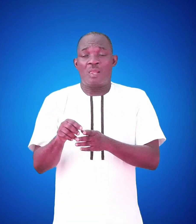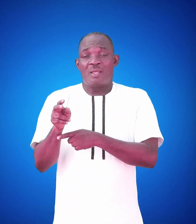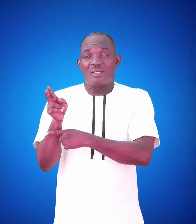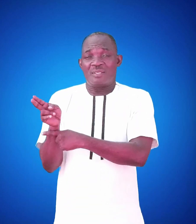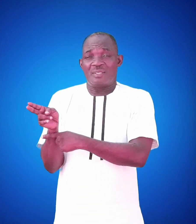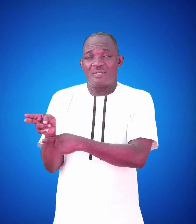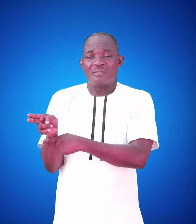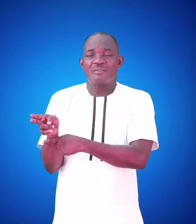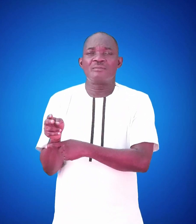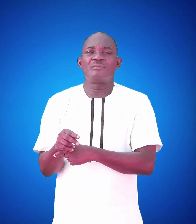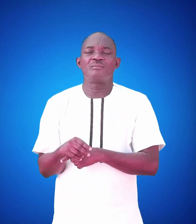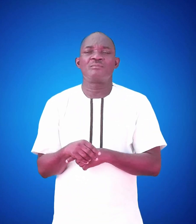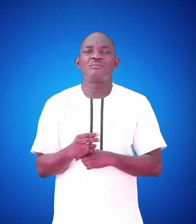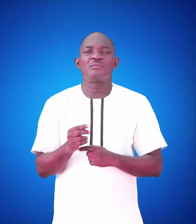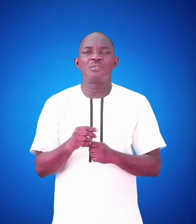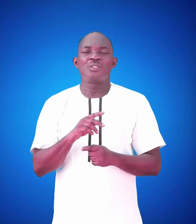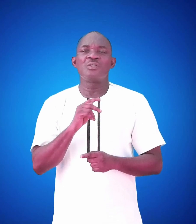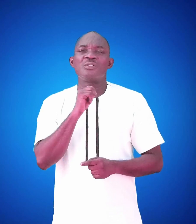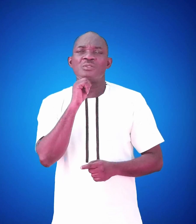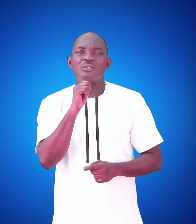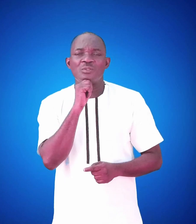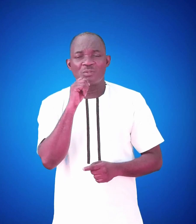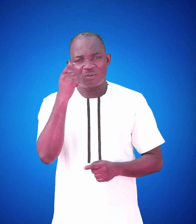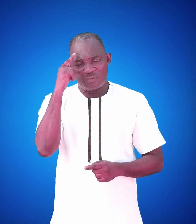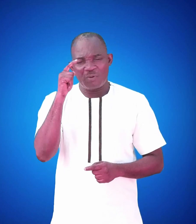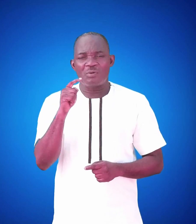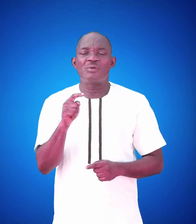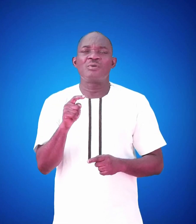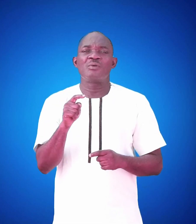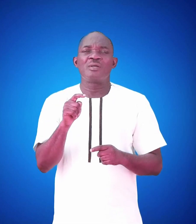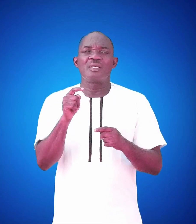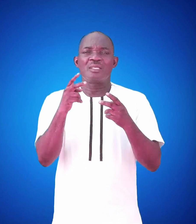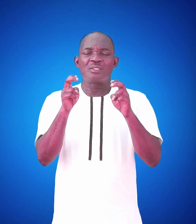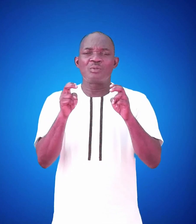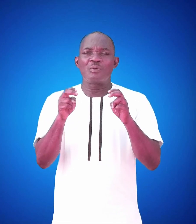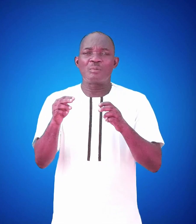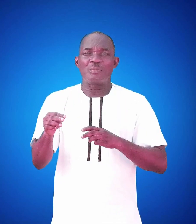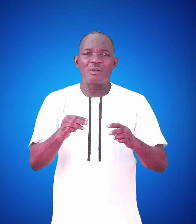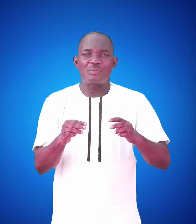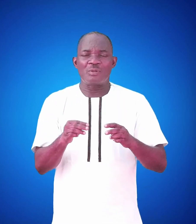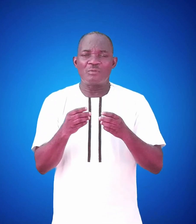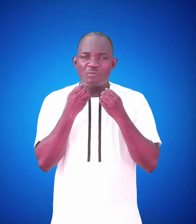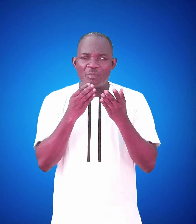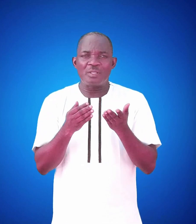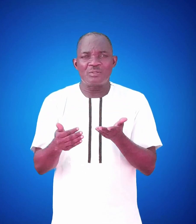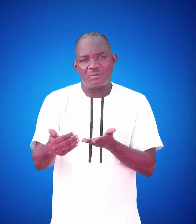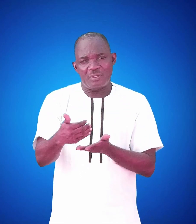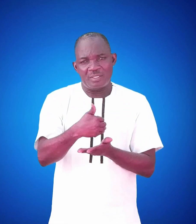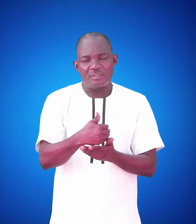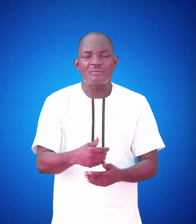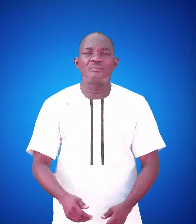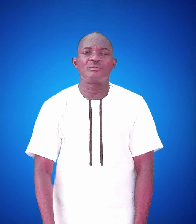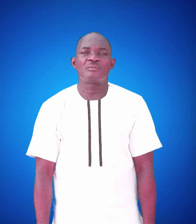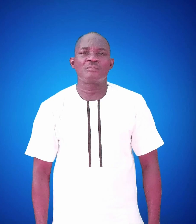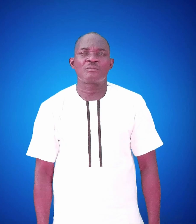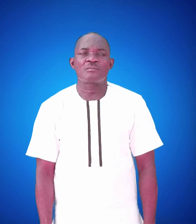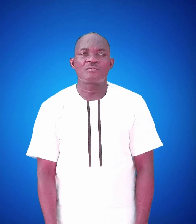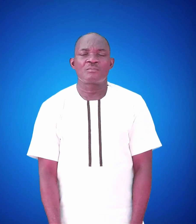H. Tools for case management data collection.